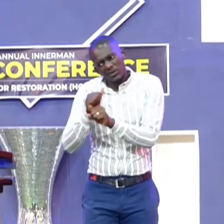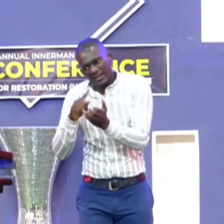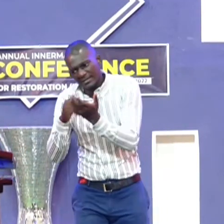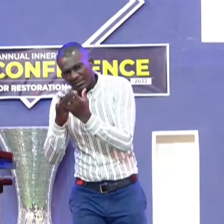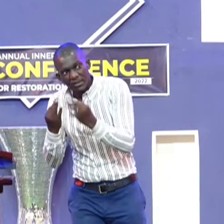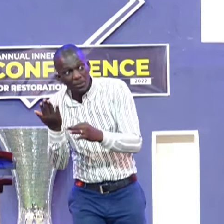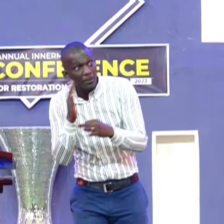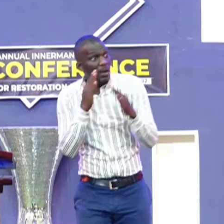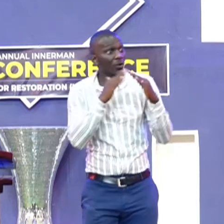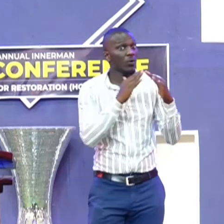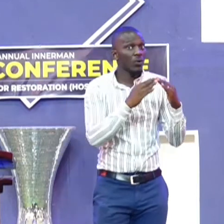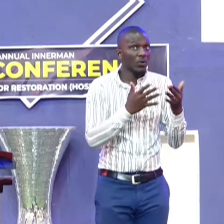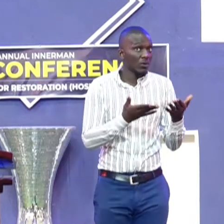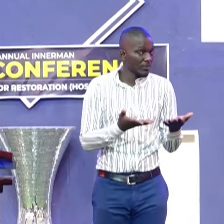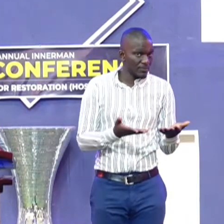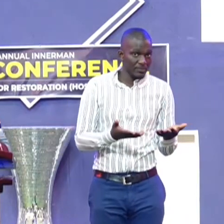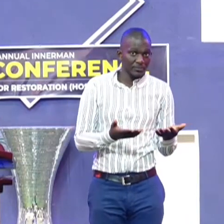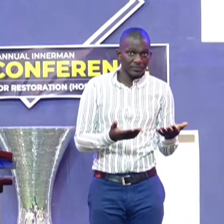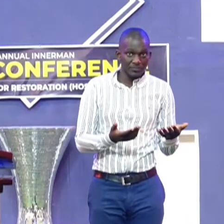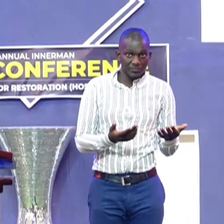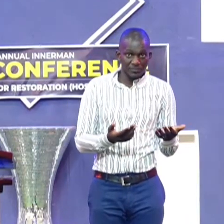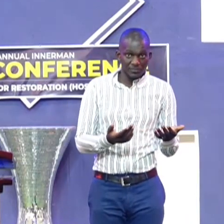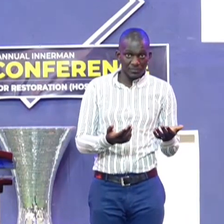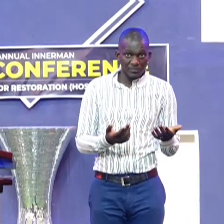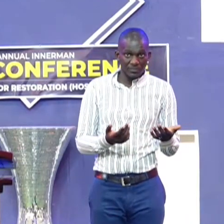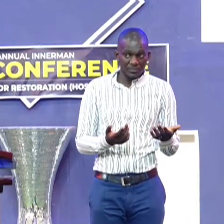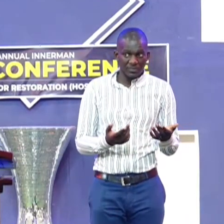had gone to seek for aid and then they return,